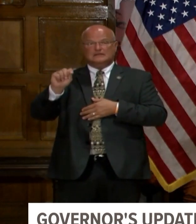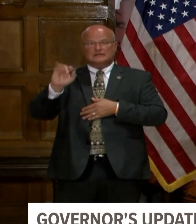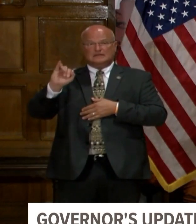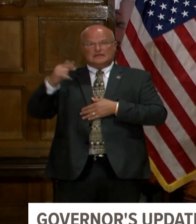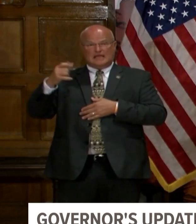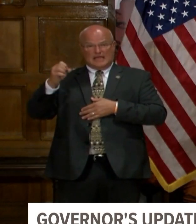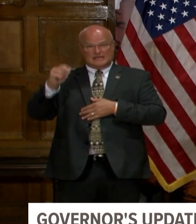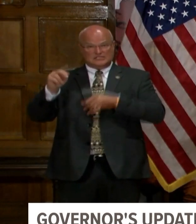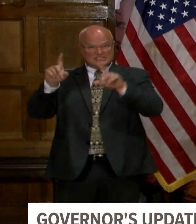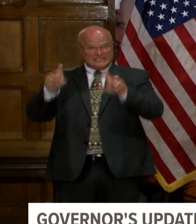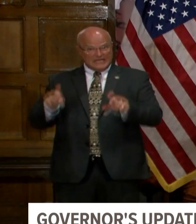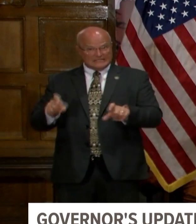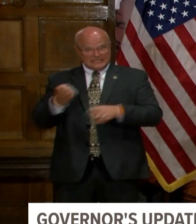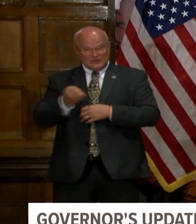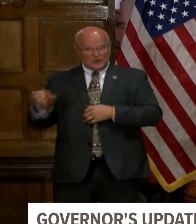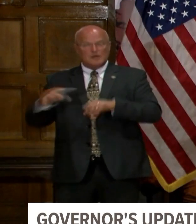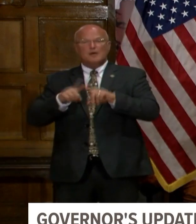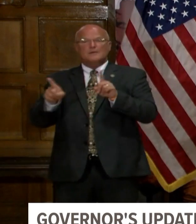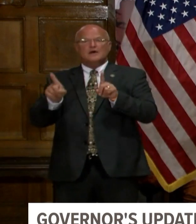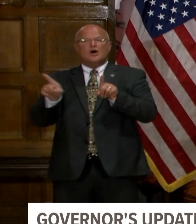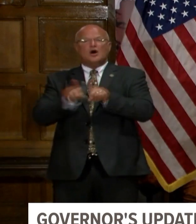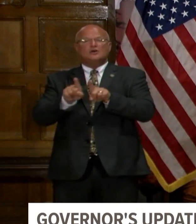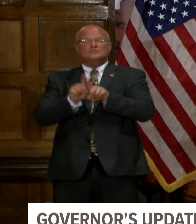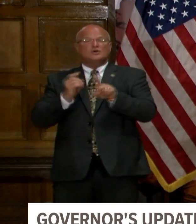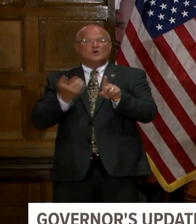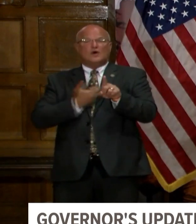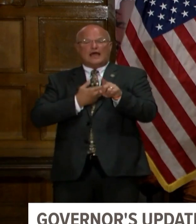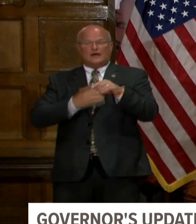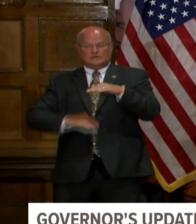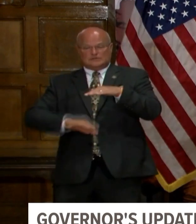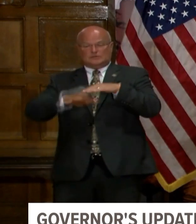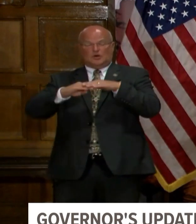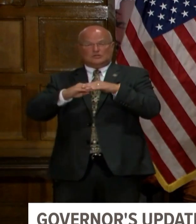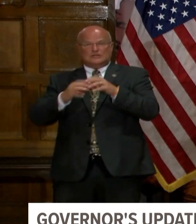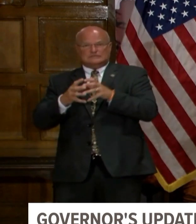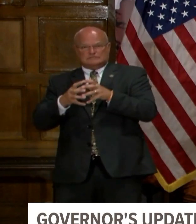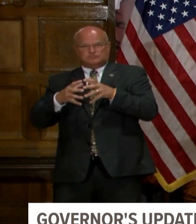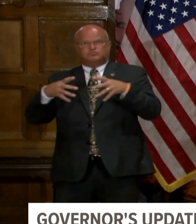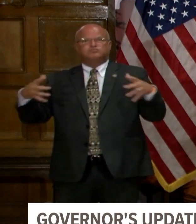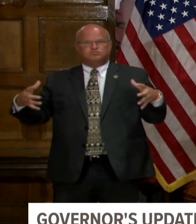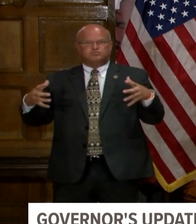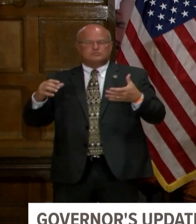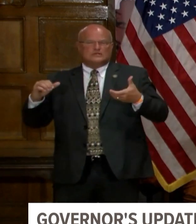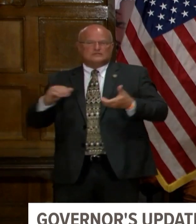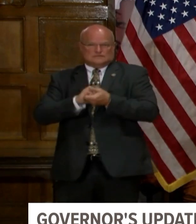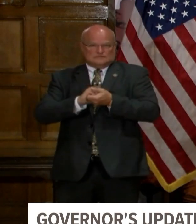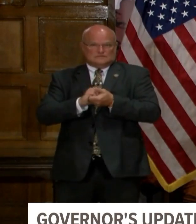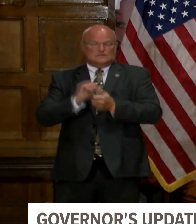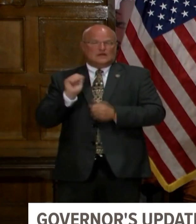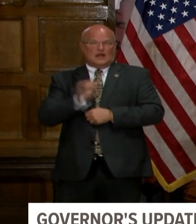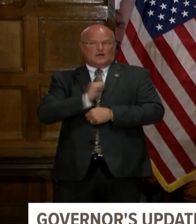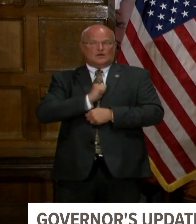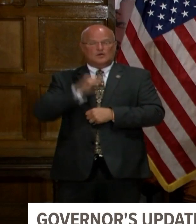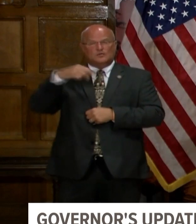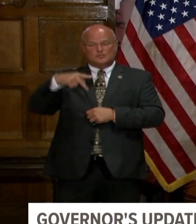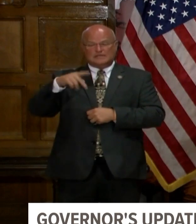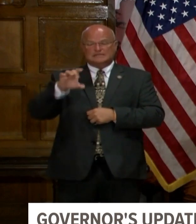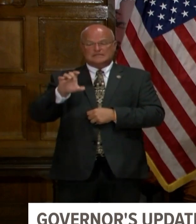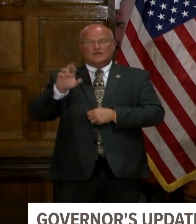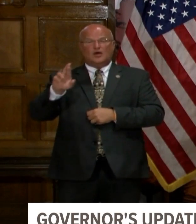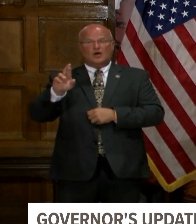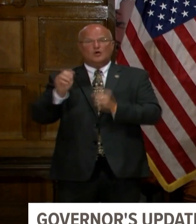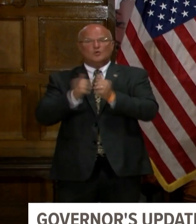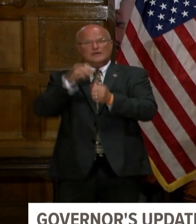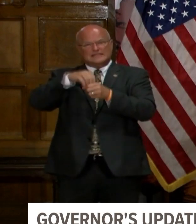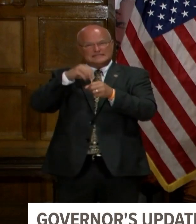equipment, but we've also expanded our capacity and partnerships in terms of our own PCR testing within our